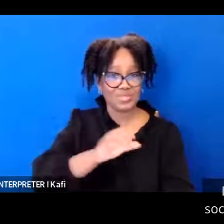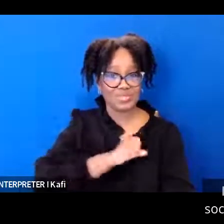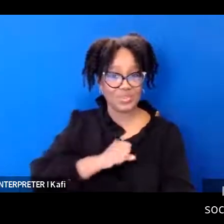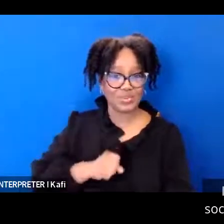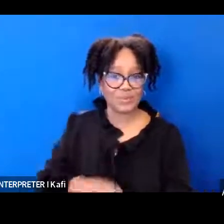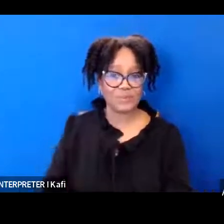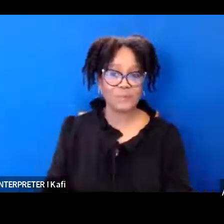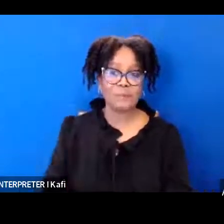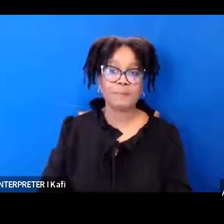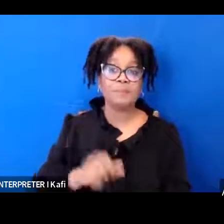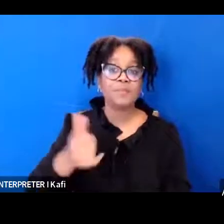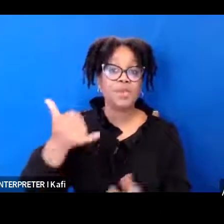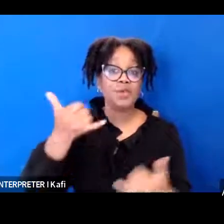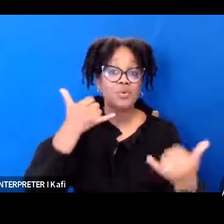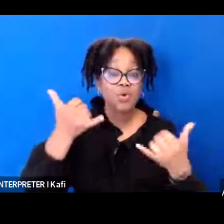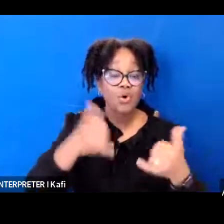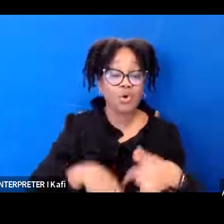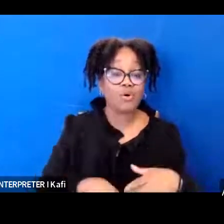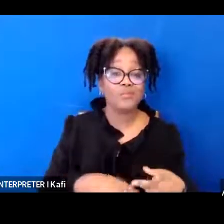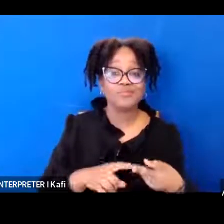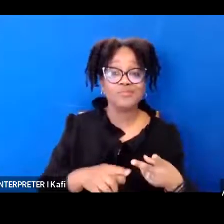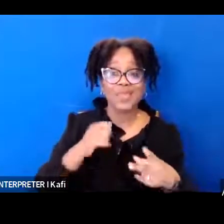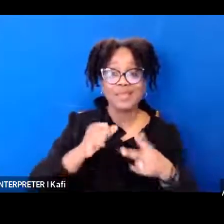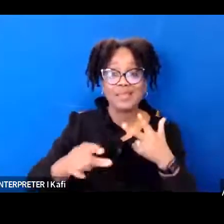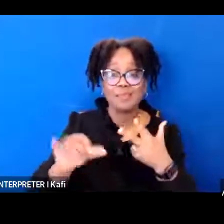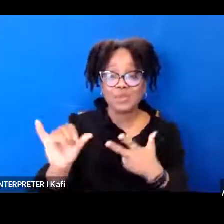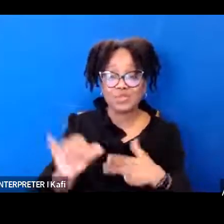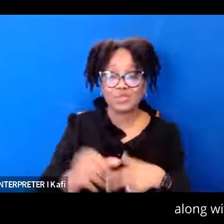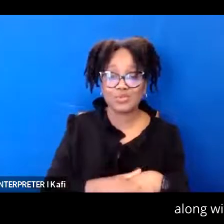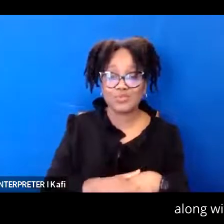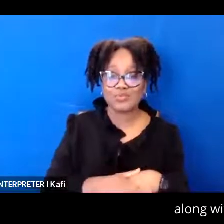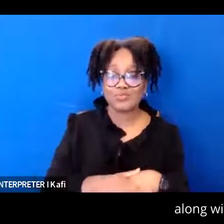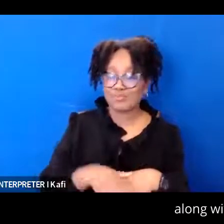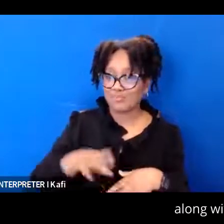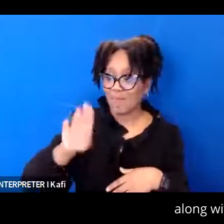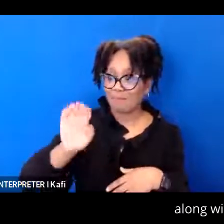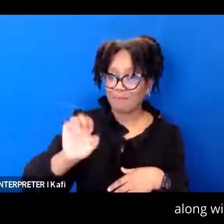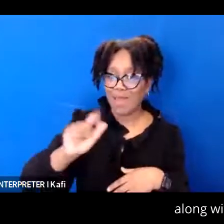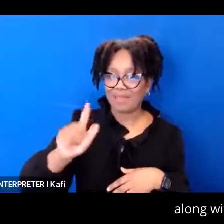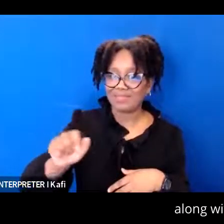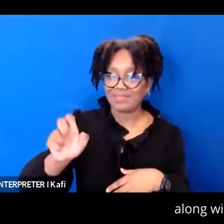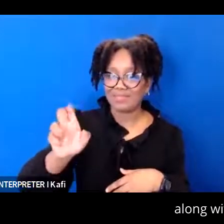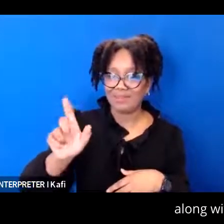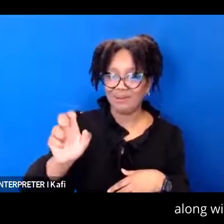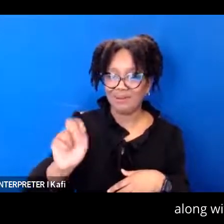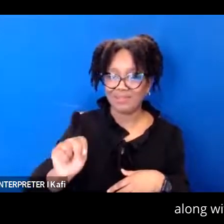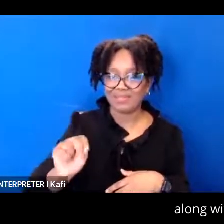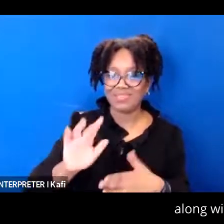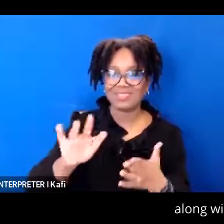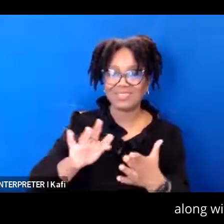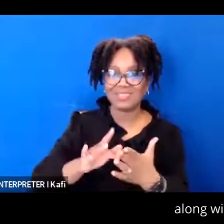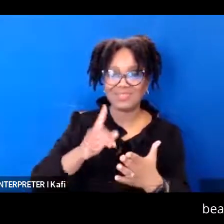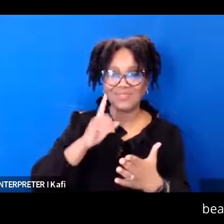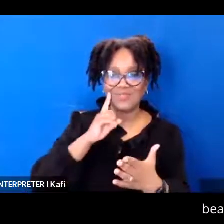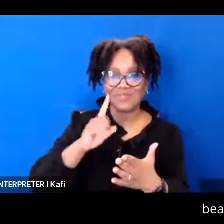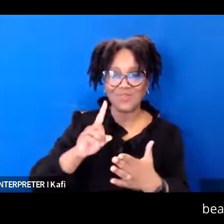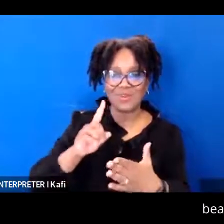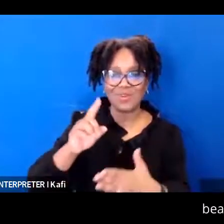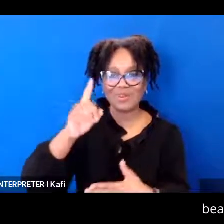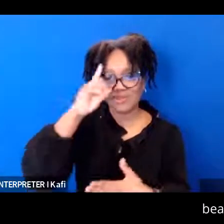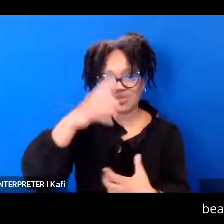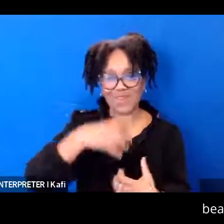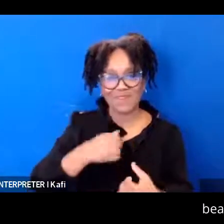well and the baslon center for mental law along with a lot of incredible individuals and